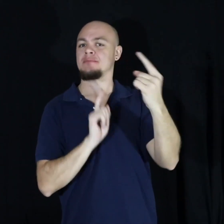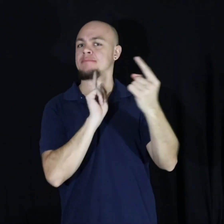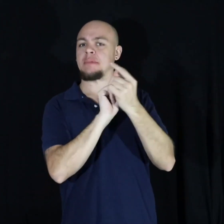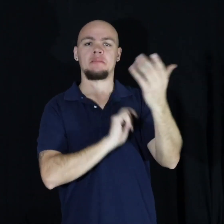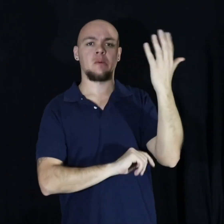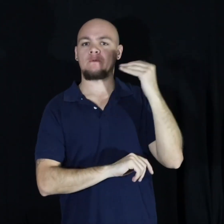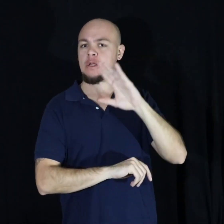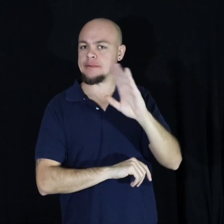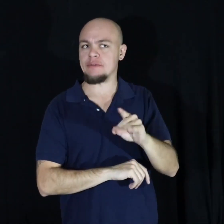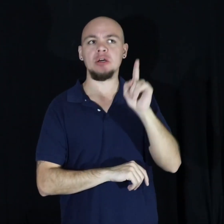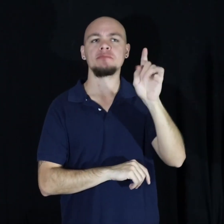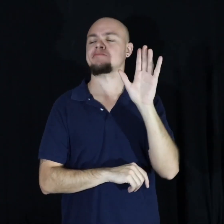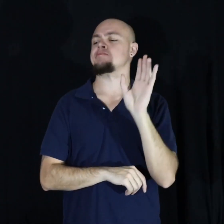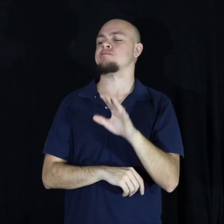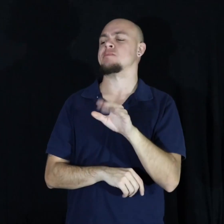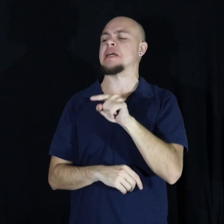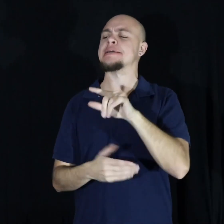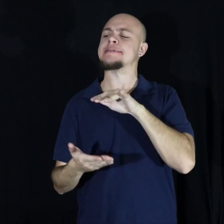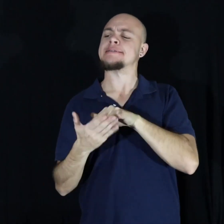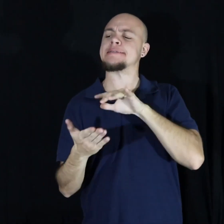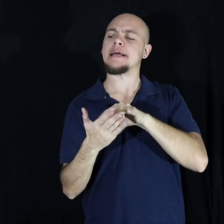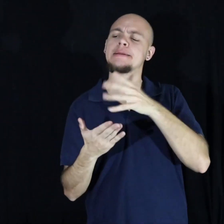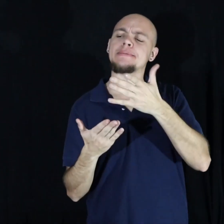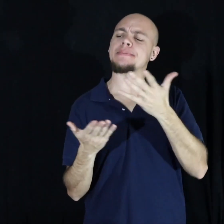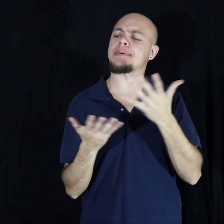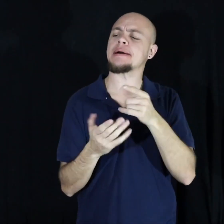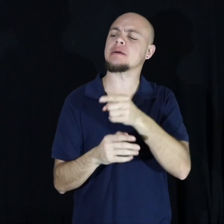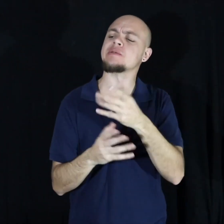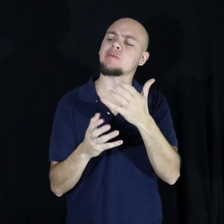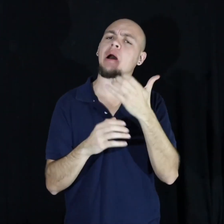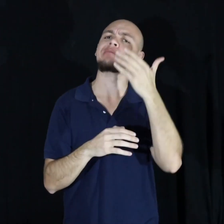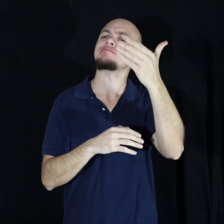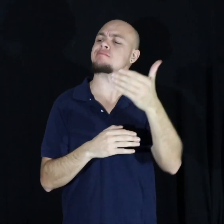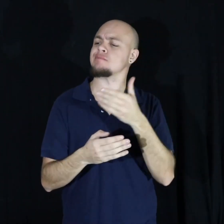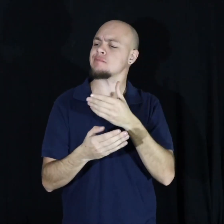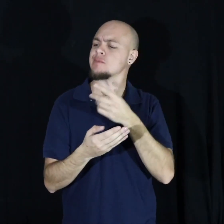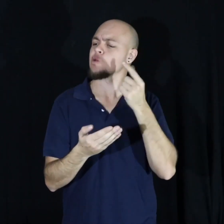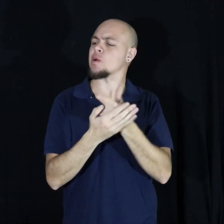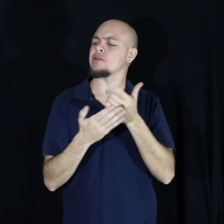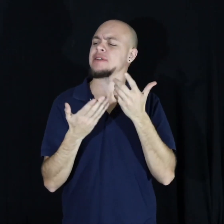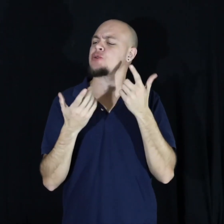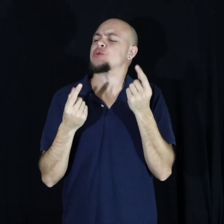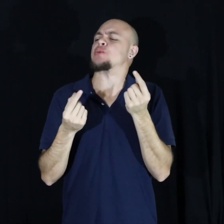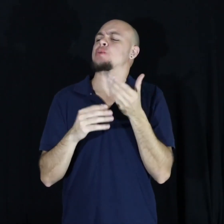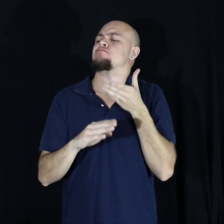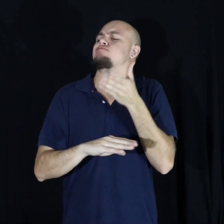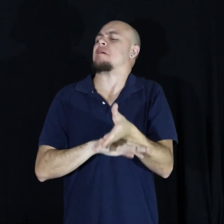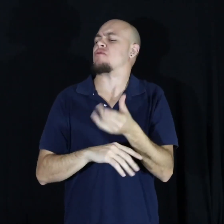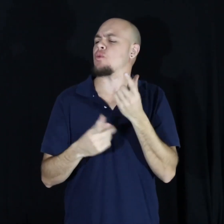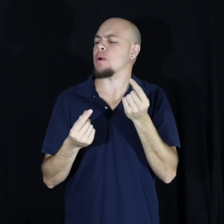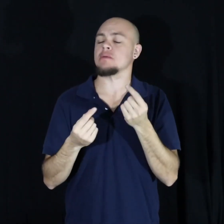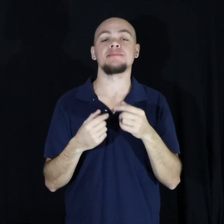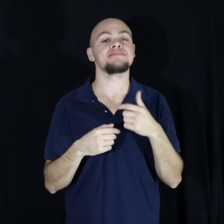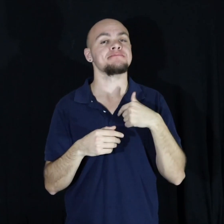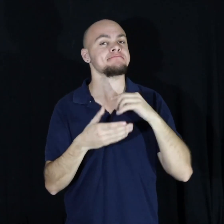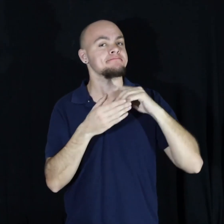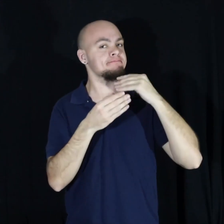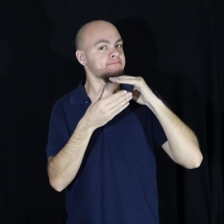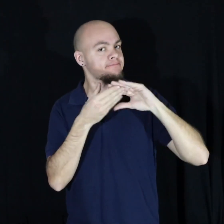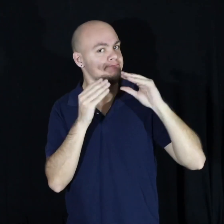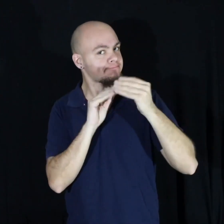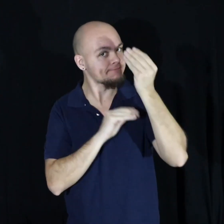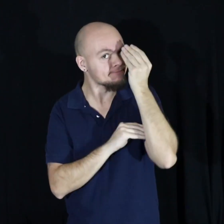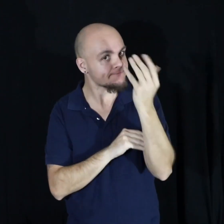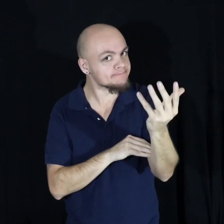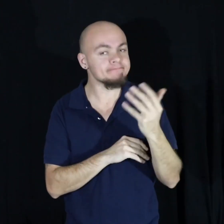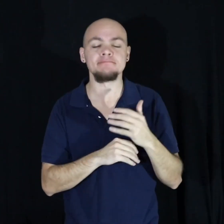before, and he asked about what I studied and what I wanted to do after I graduated. I told him my story and how